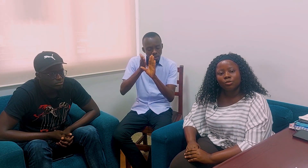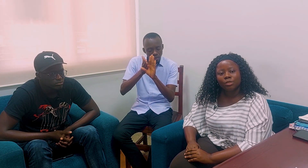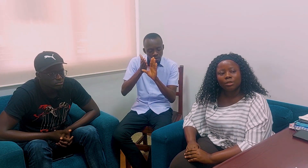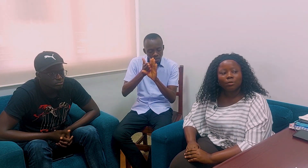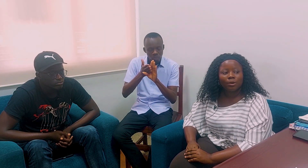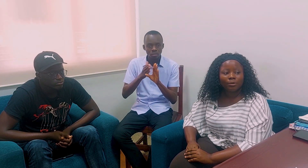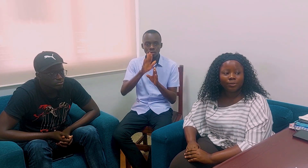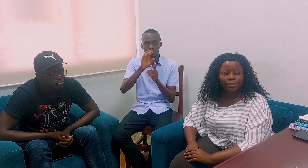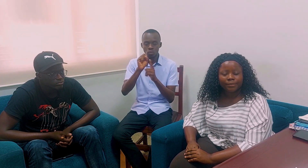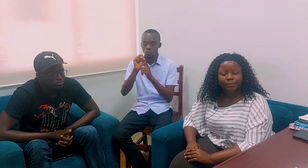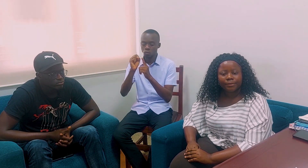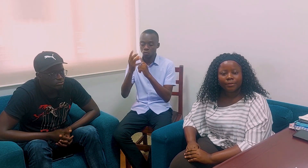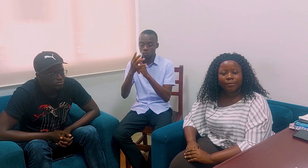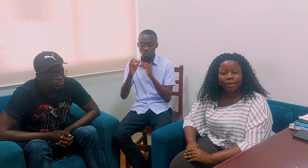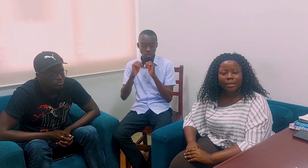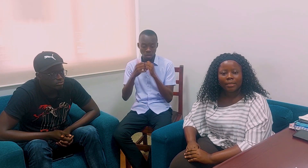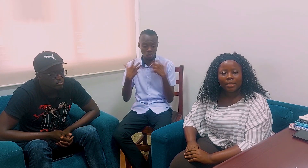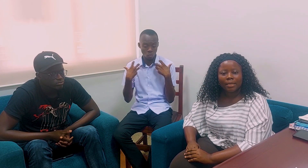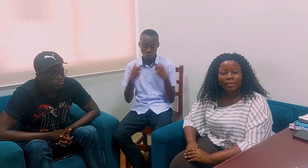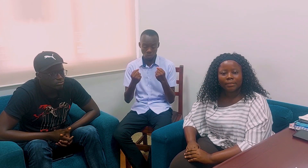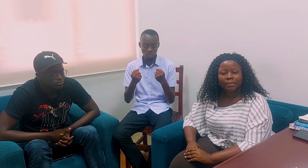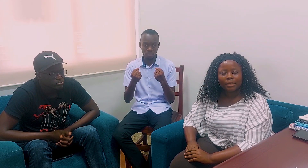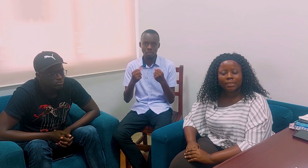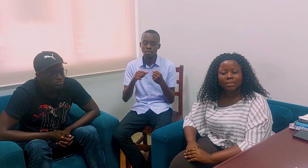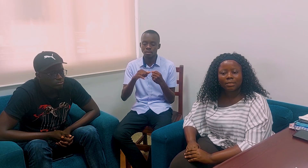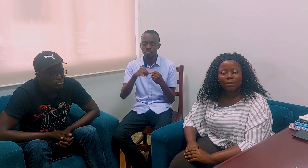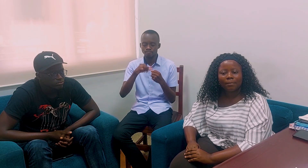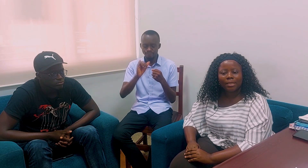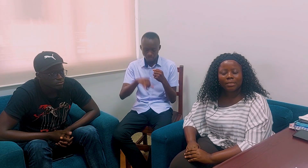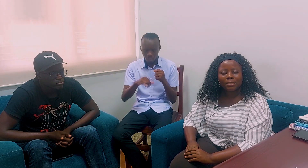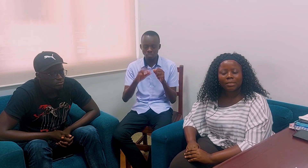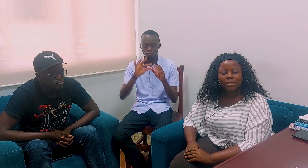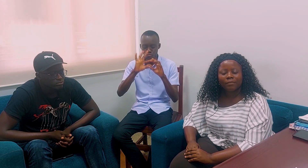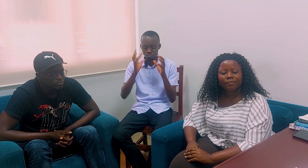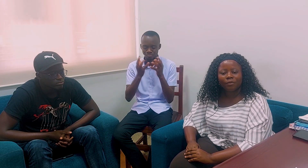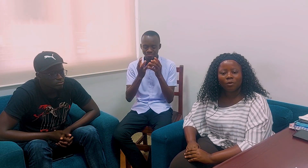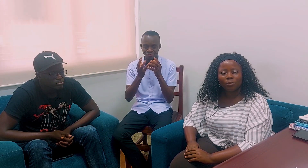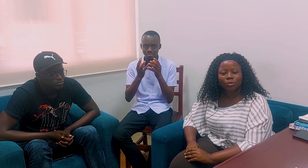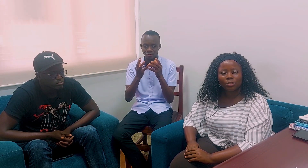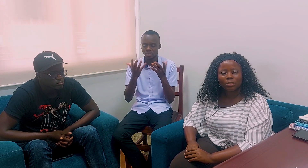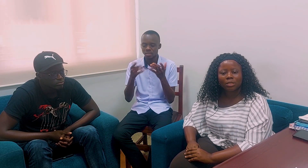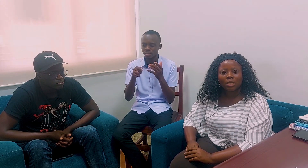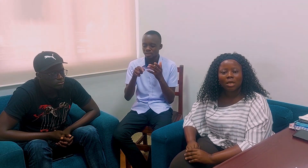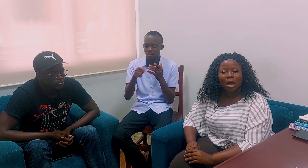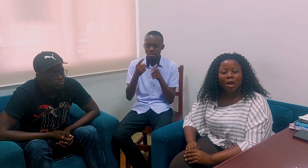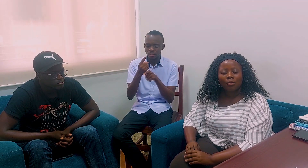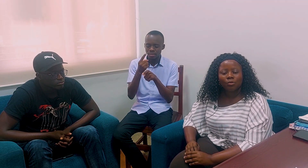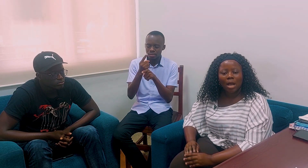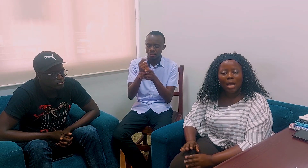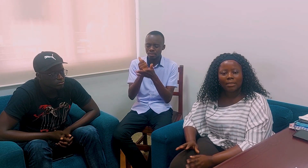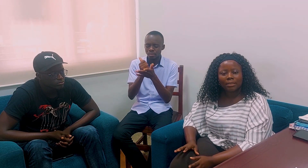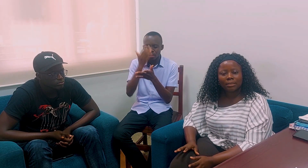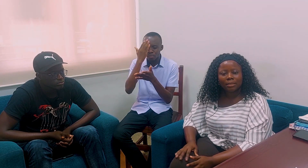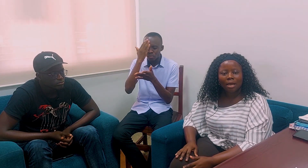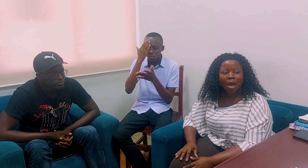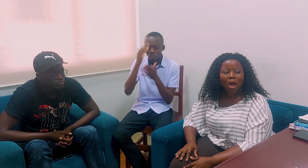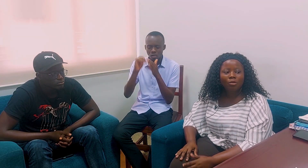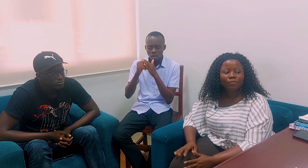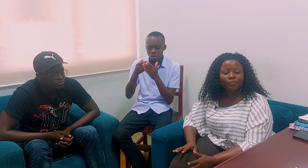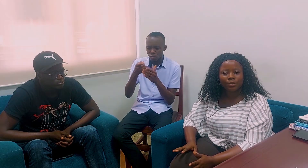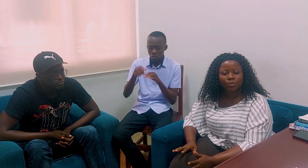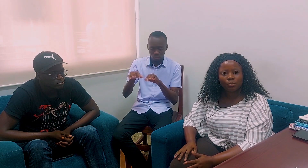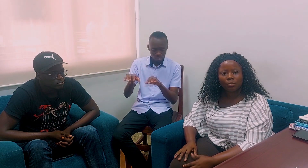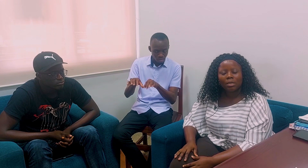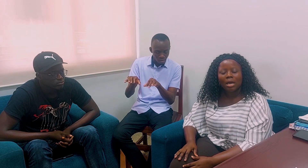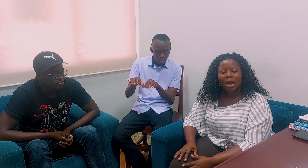your social well-being, right? And it basically informs how you act, how